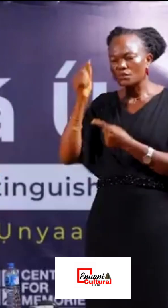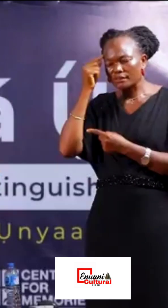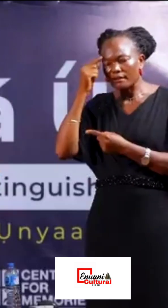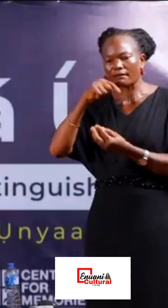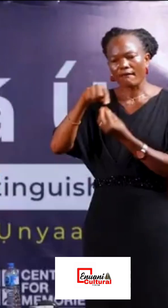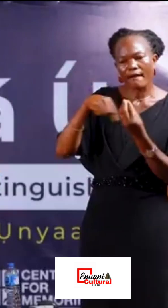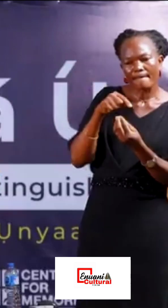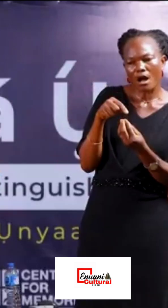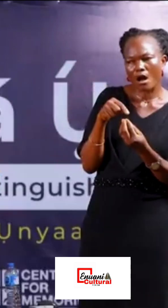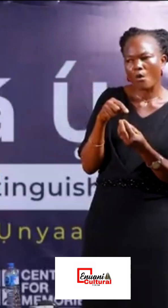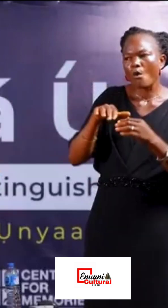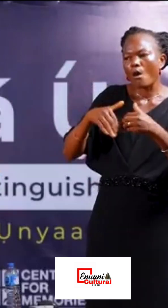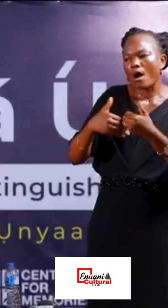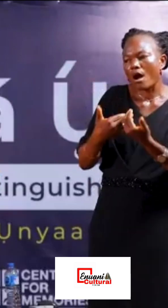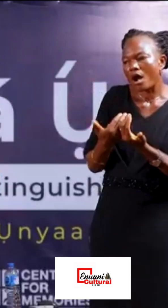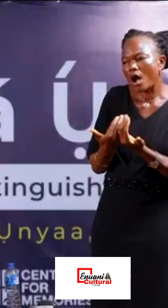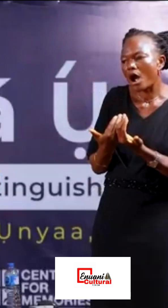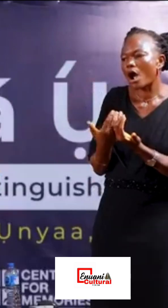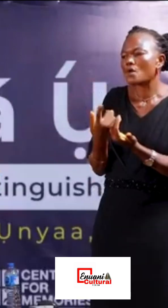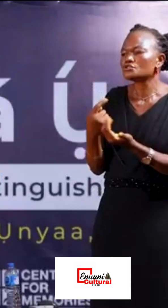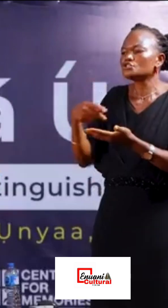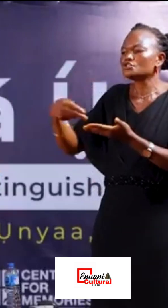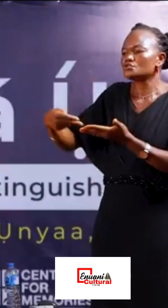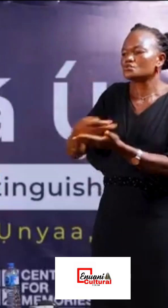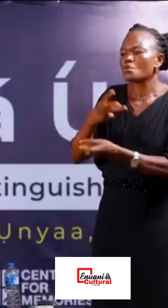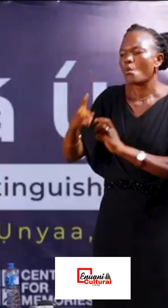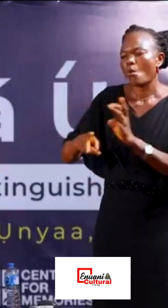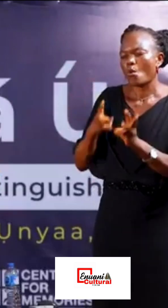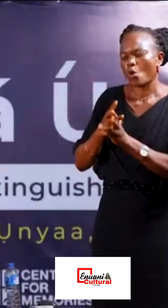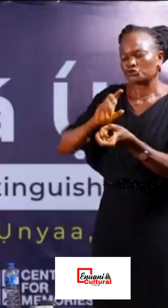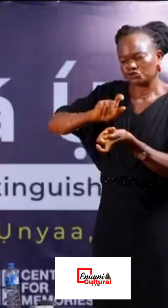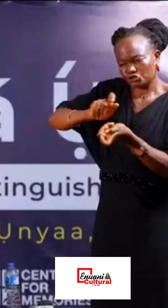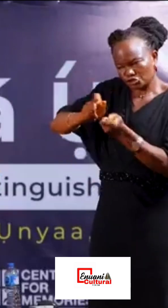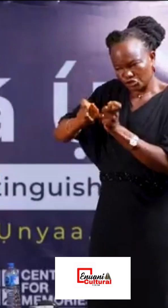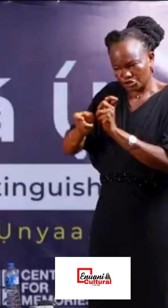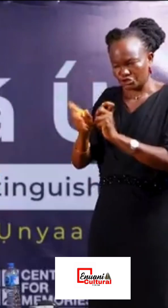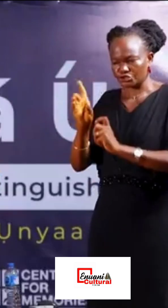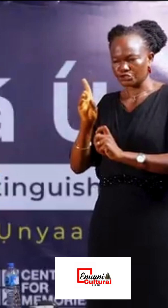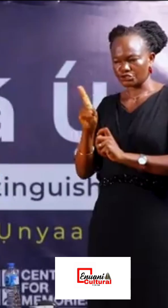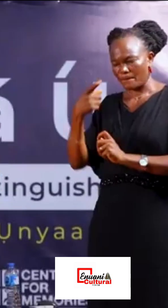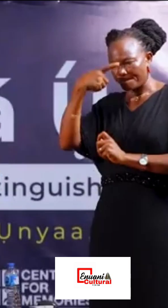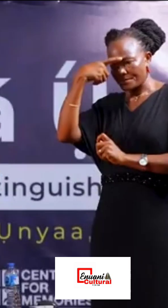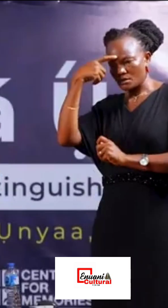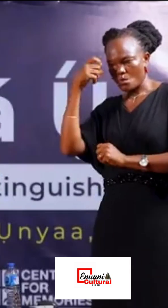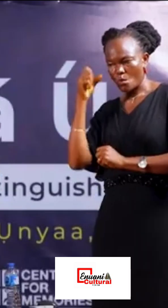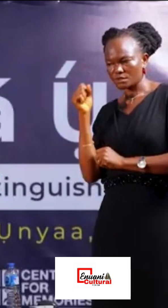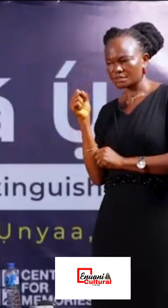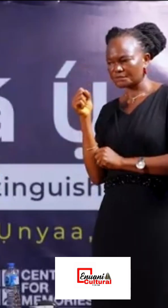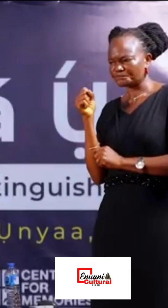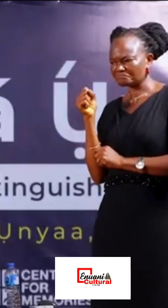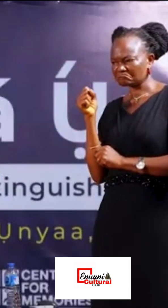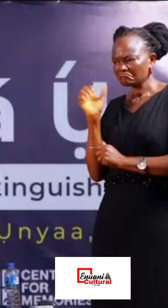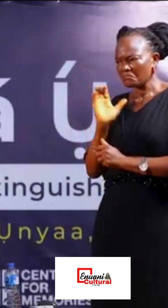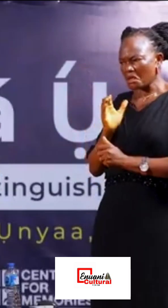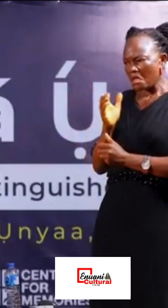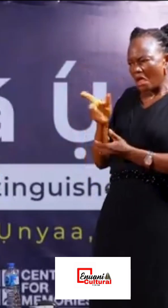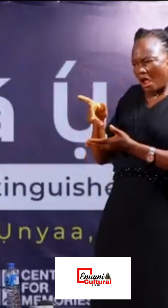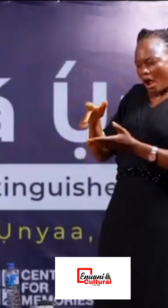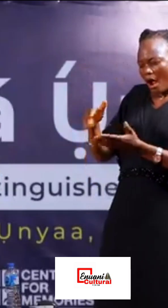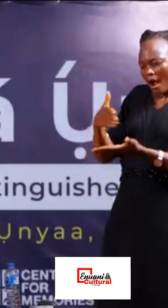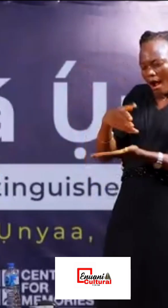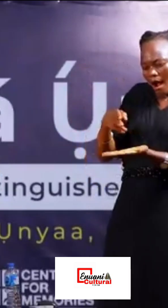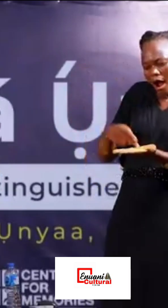about how the New World changed, because out of the